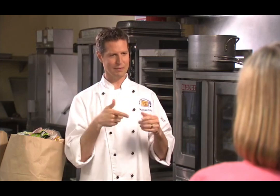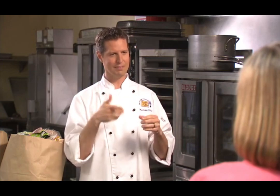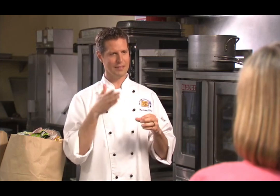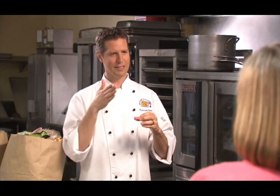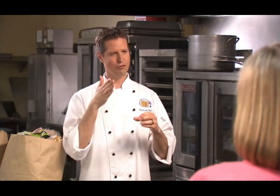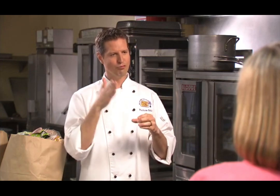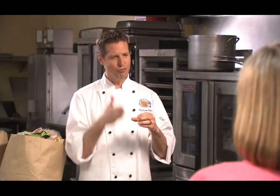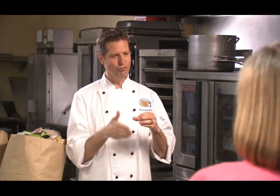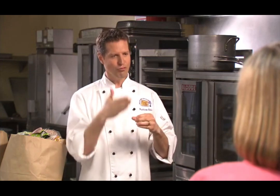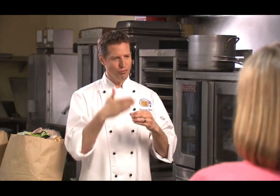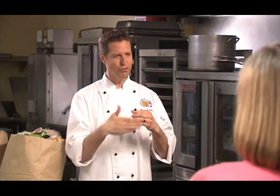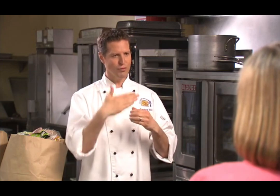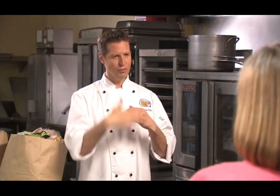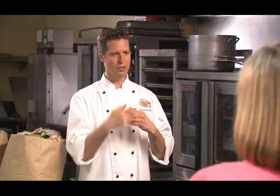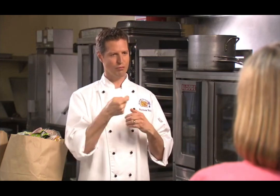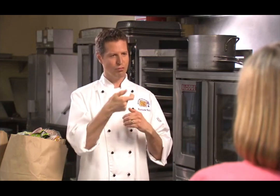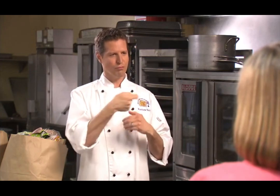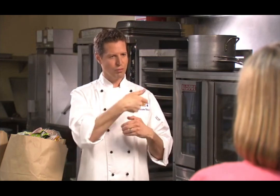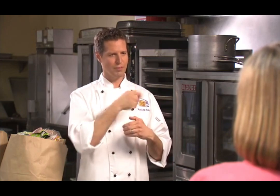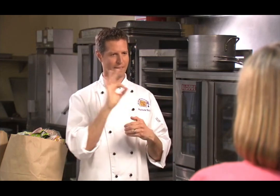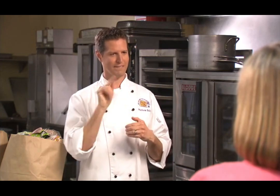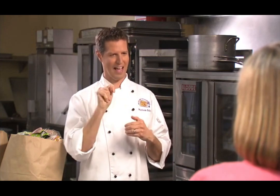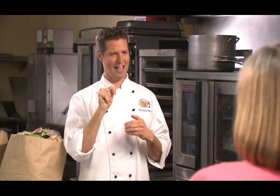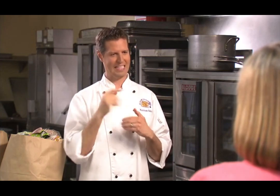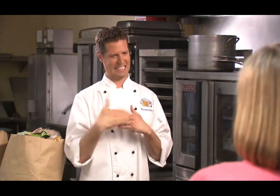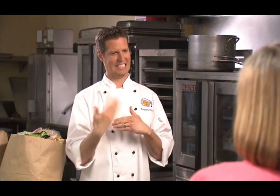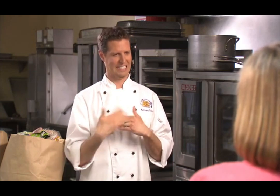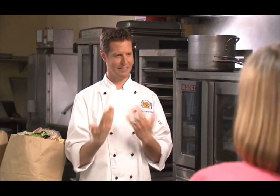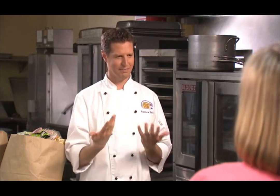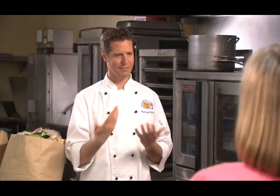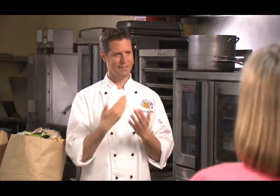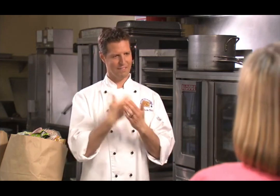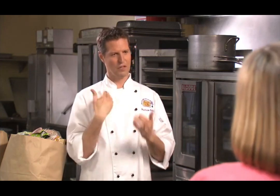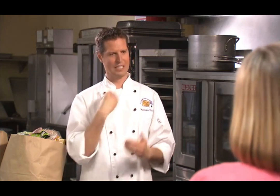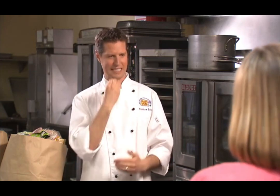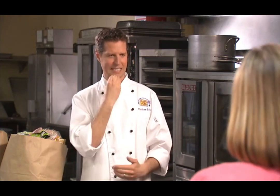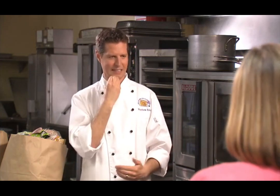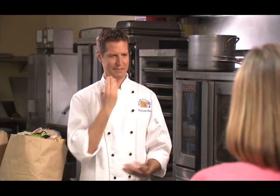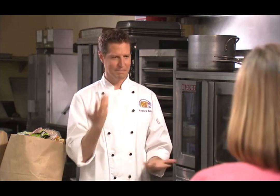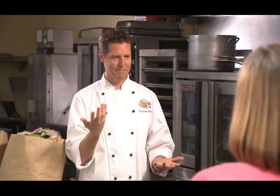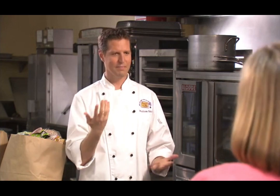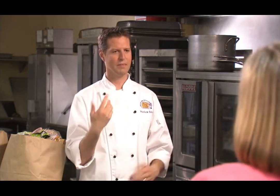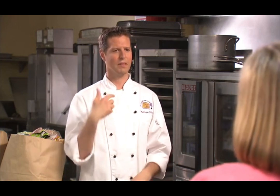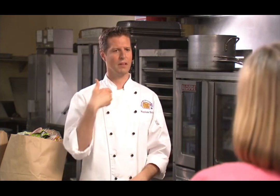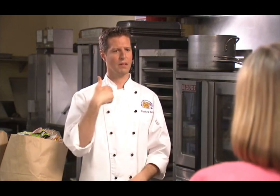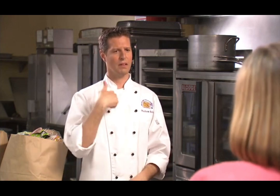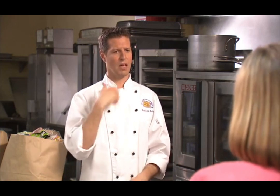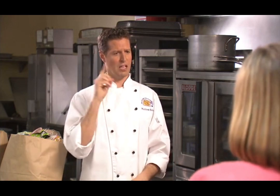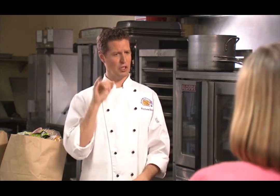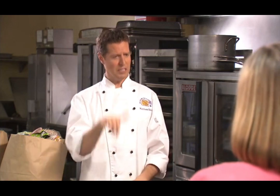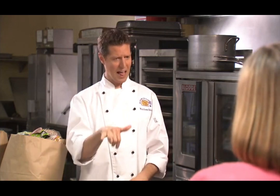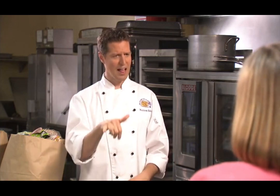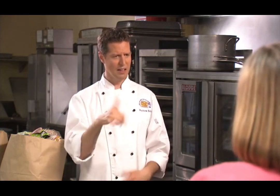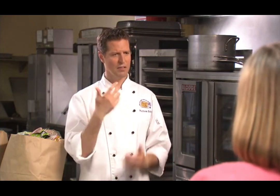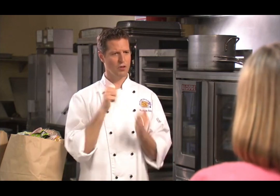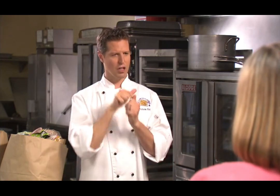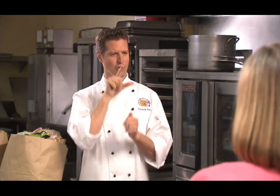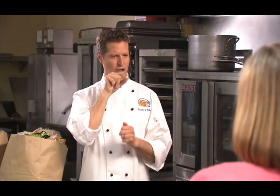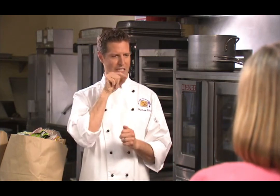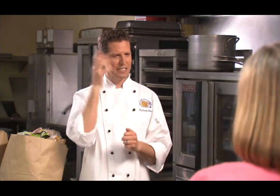The meat won't freeze solid, but it makes it easier to cut and discard the fat before eating. I do this with my chicken lettuce